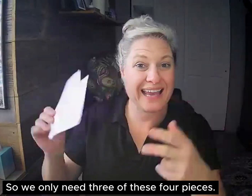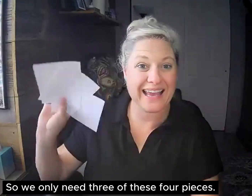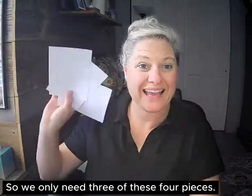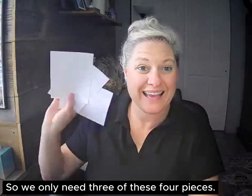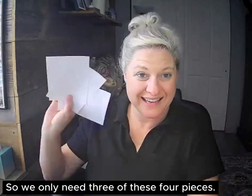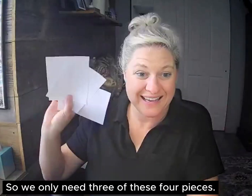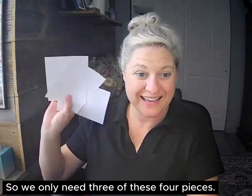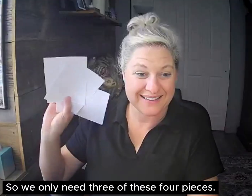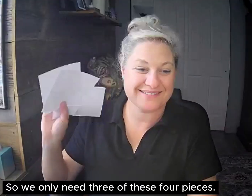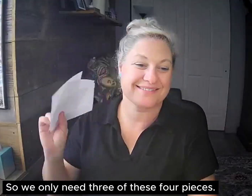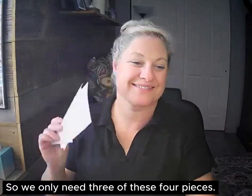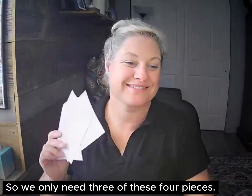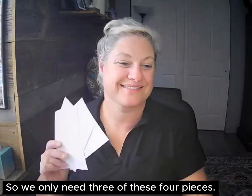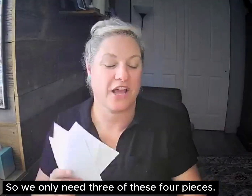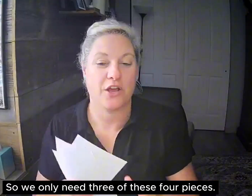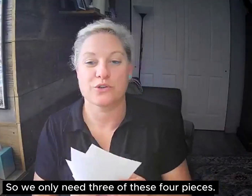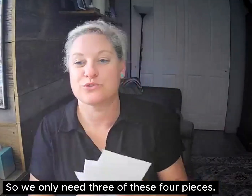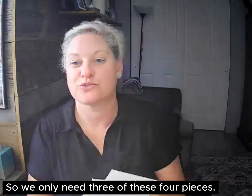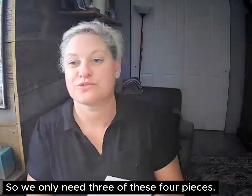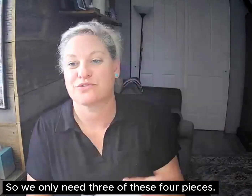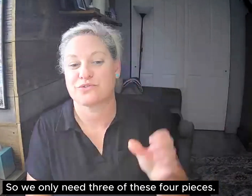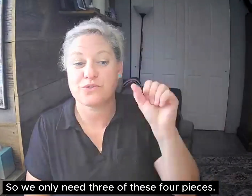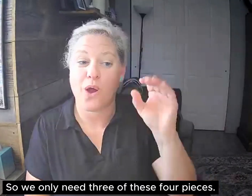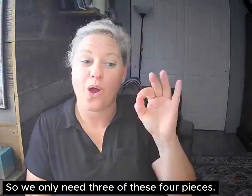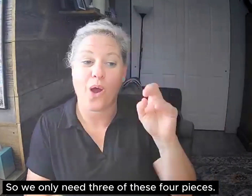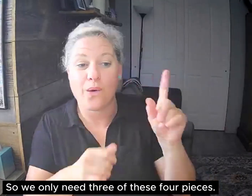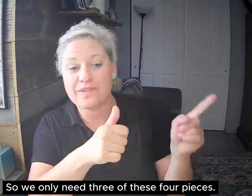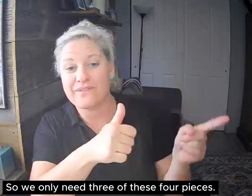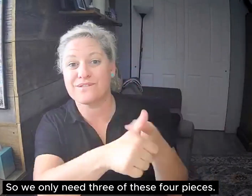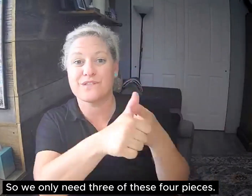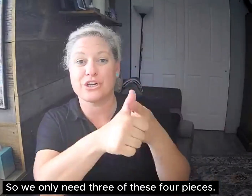So we only need three of these four pieces.